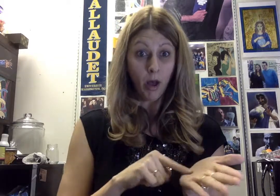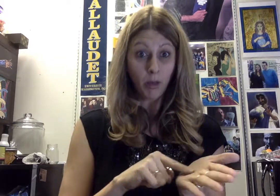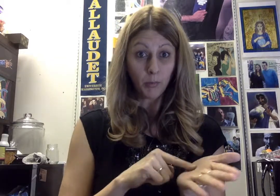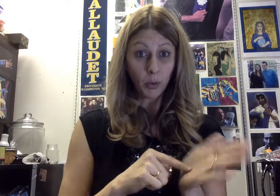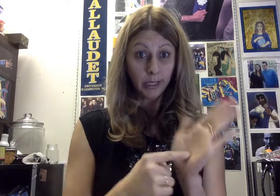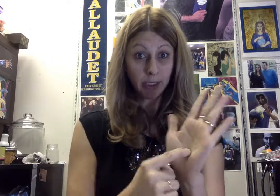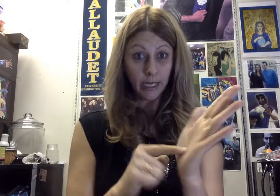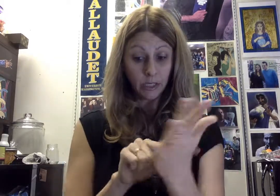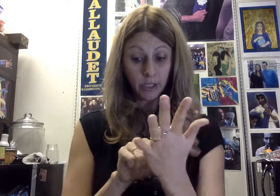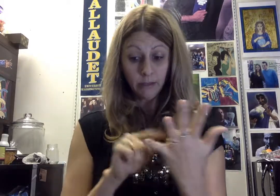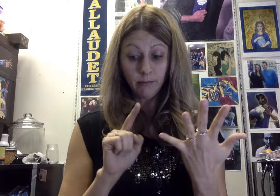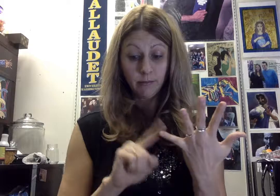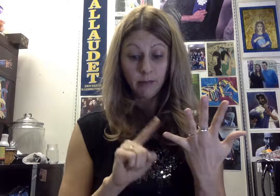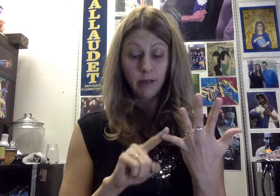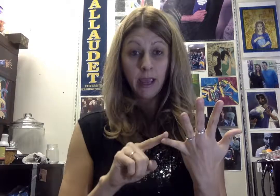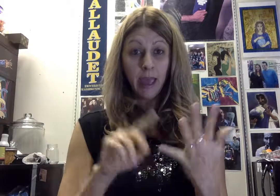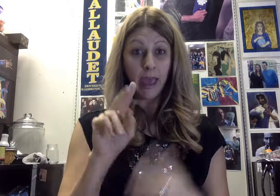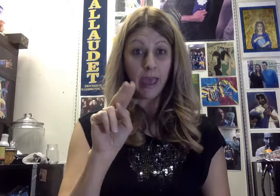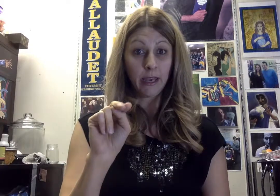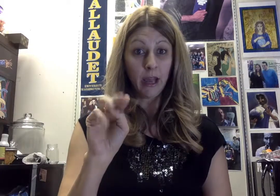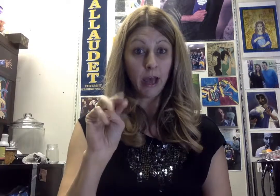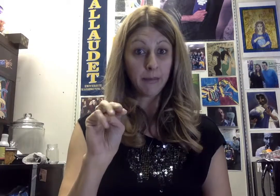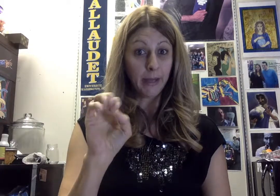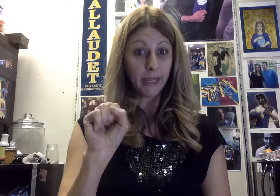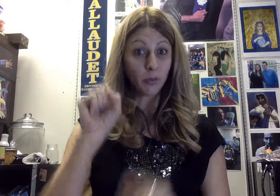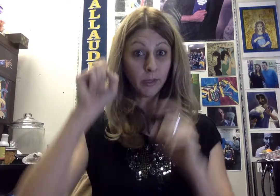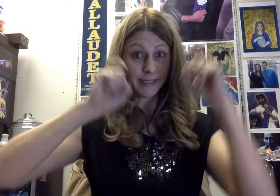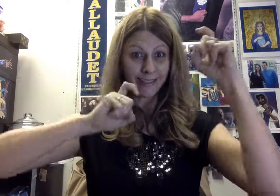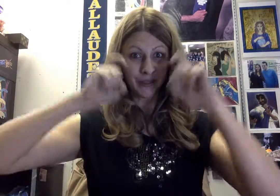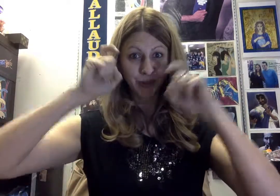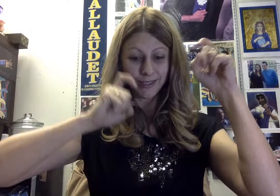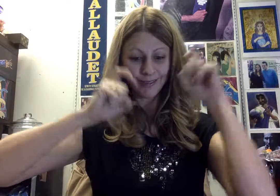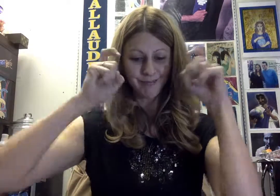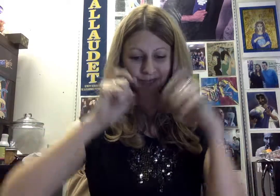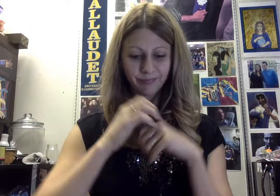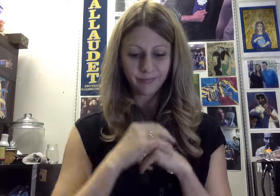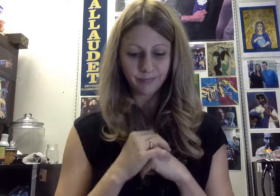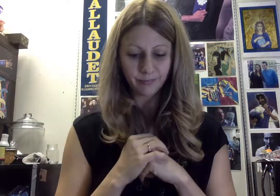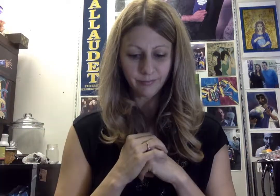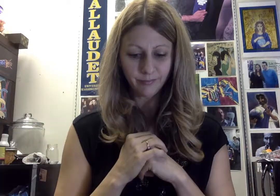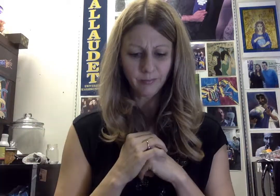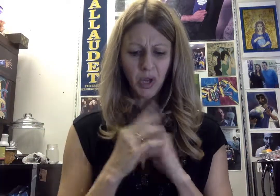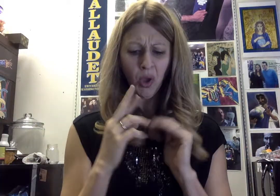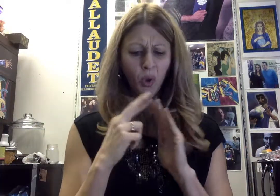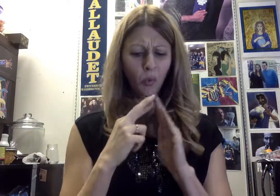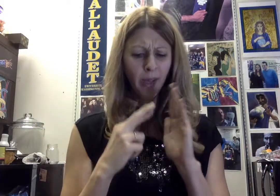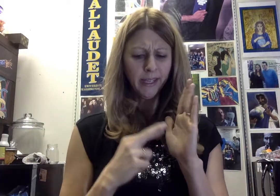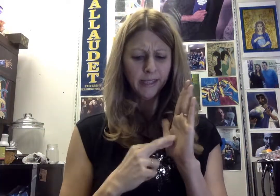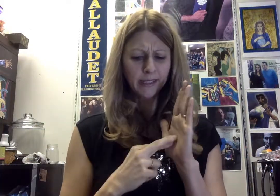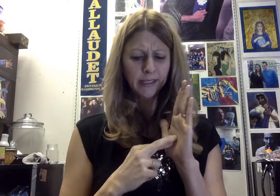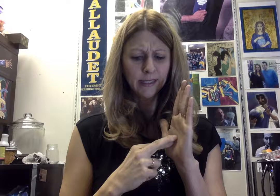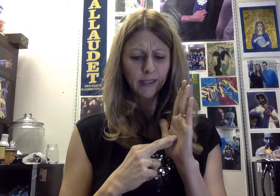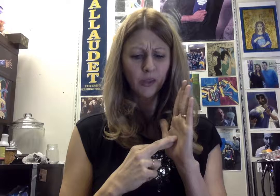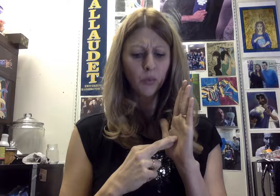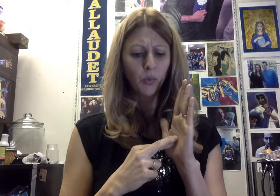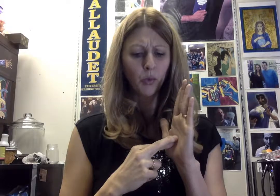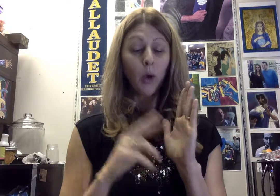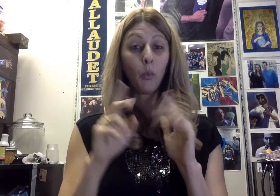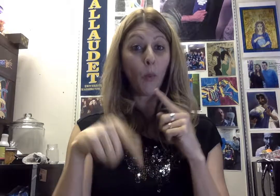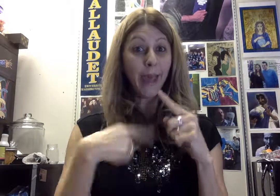palm orientation, and non-manual signals. What is the rule? Oh,